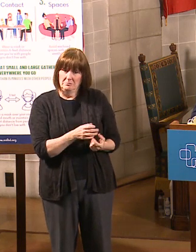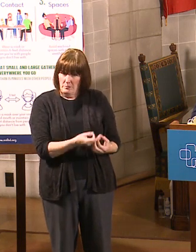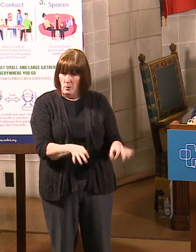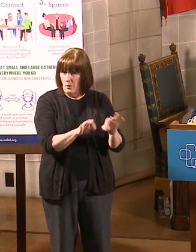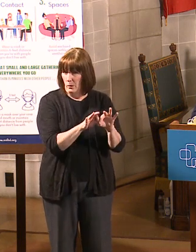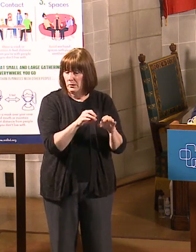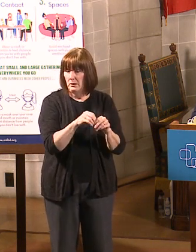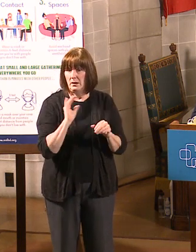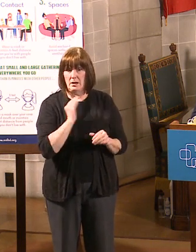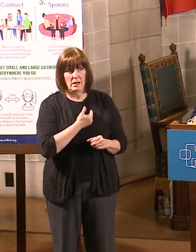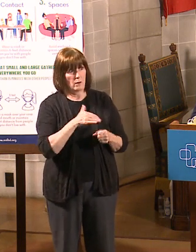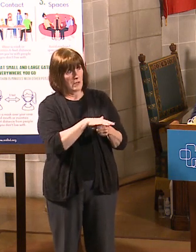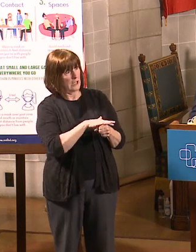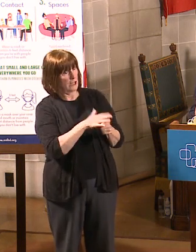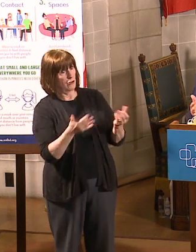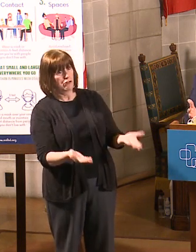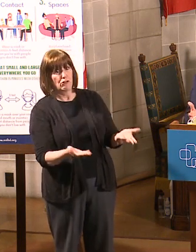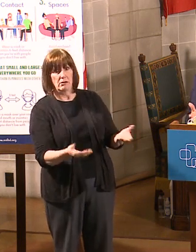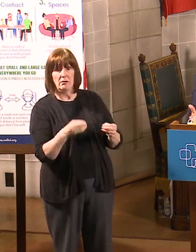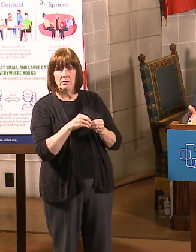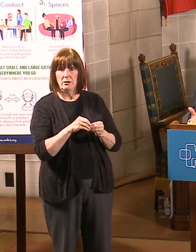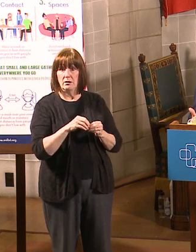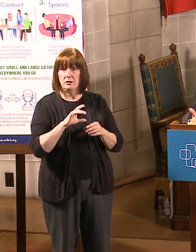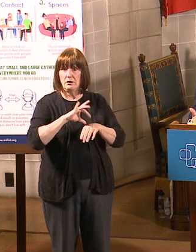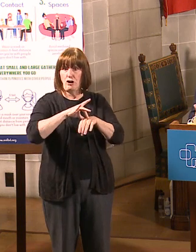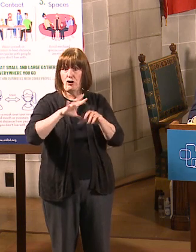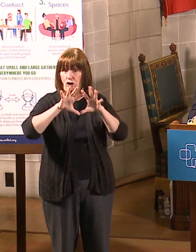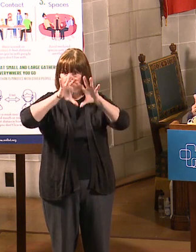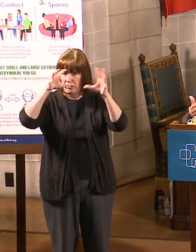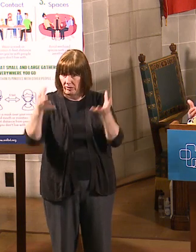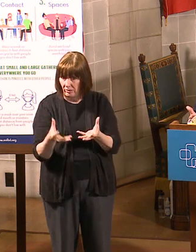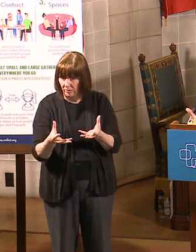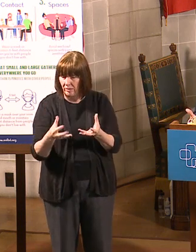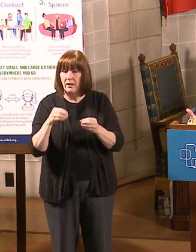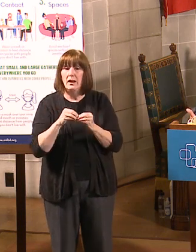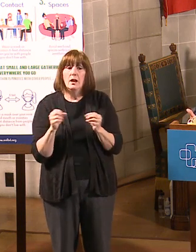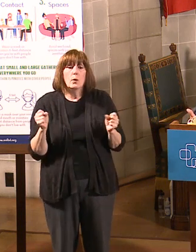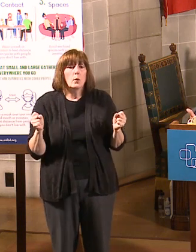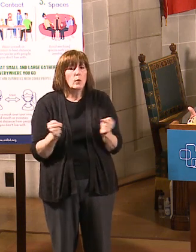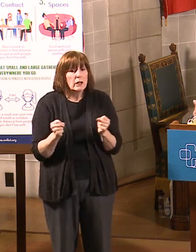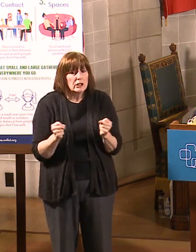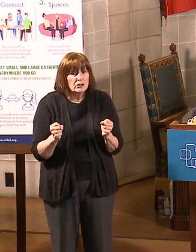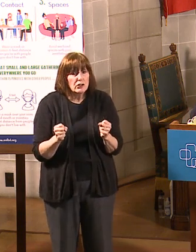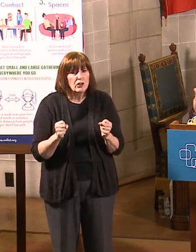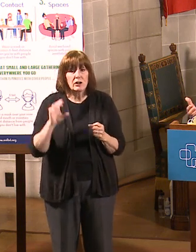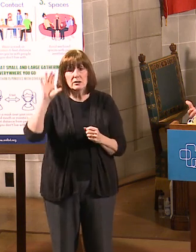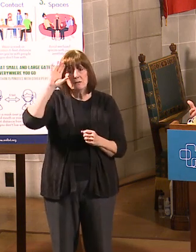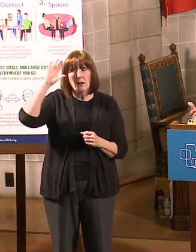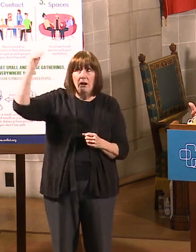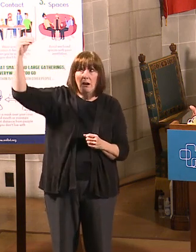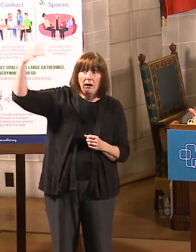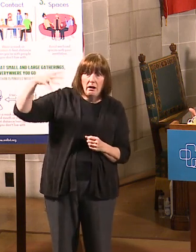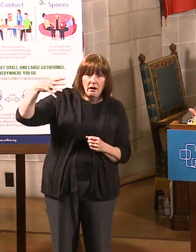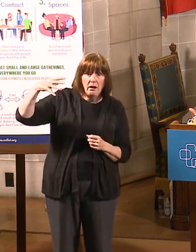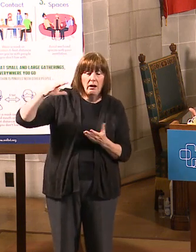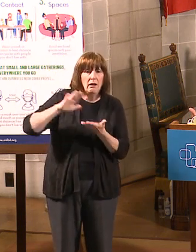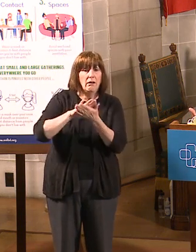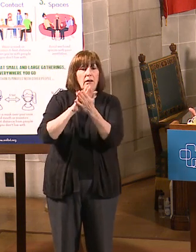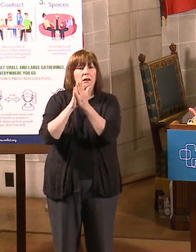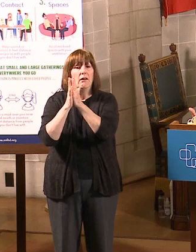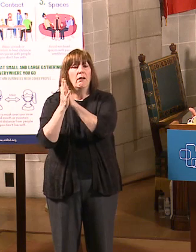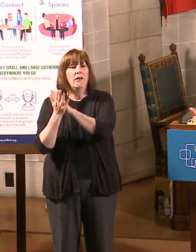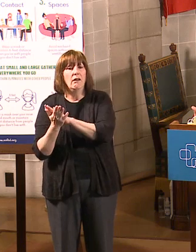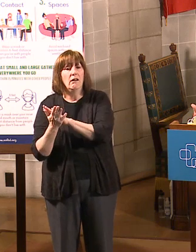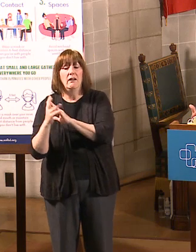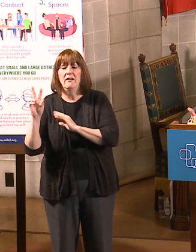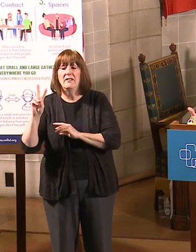important in our area of the globe because in the wintertime, the sunlight turns the inactive form of